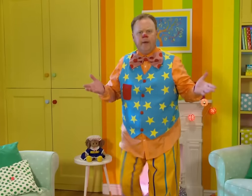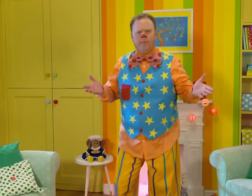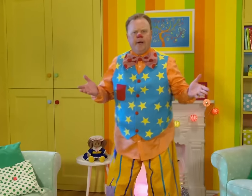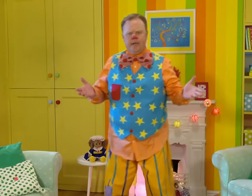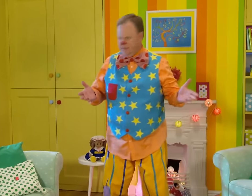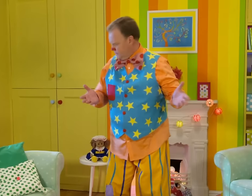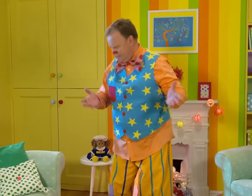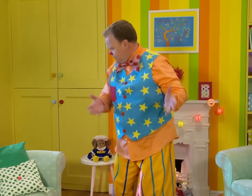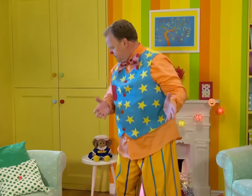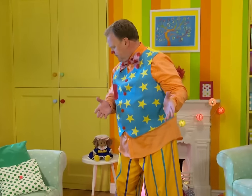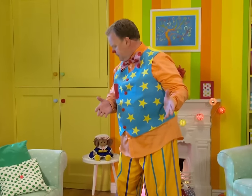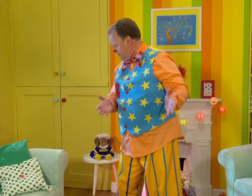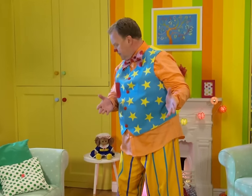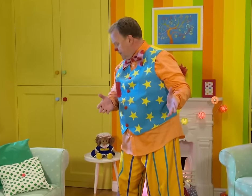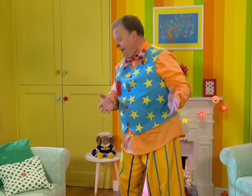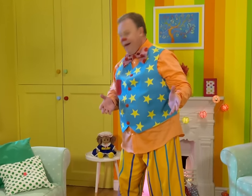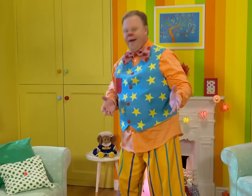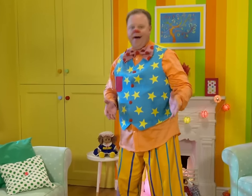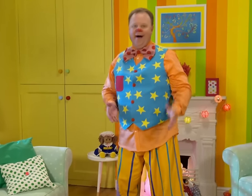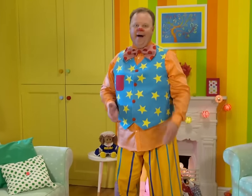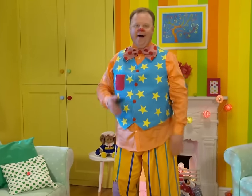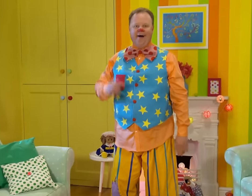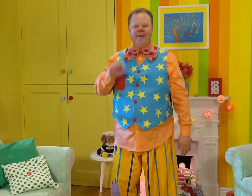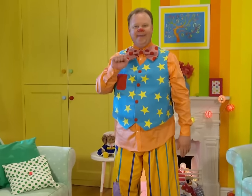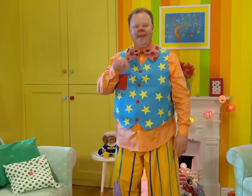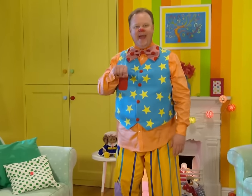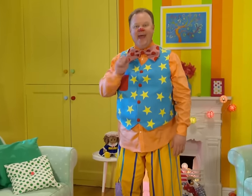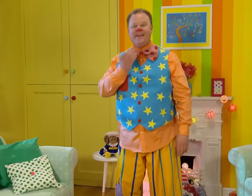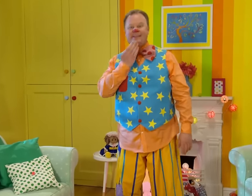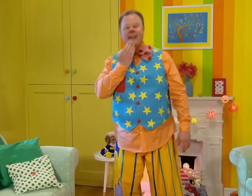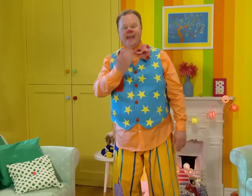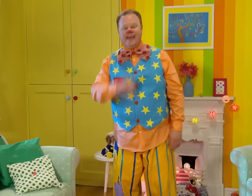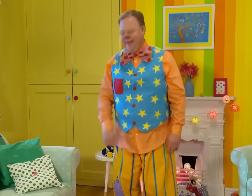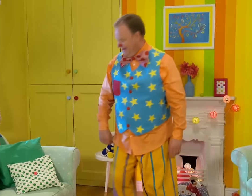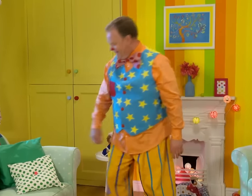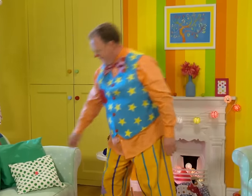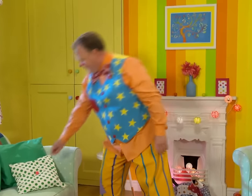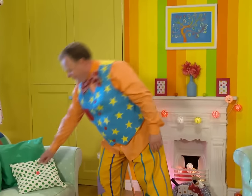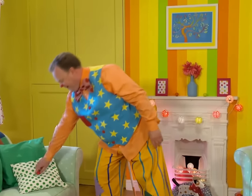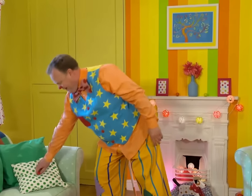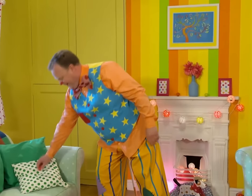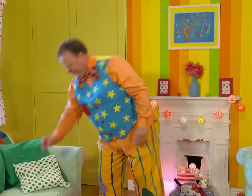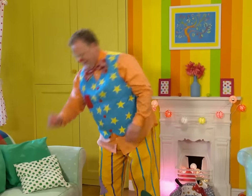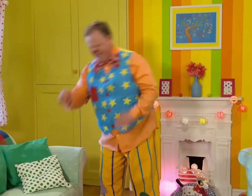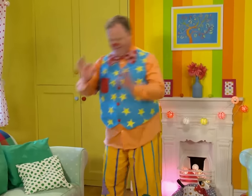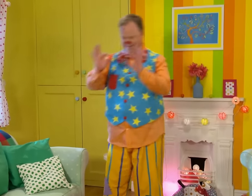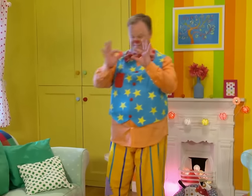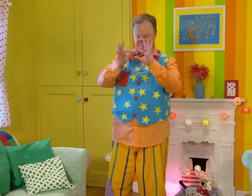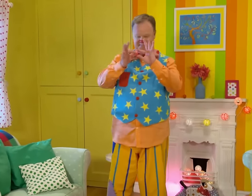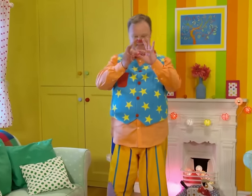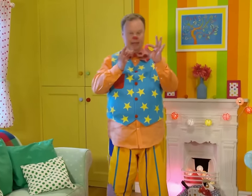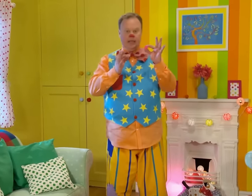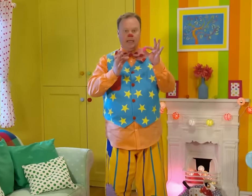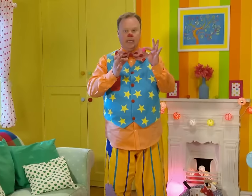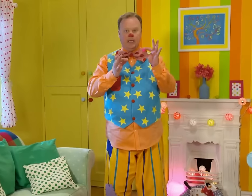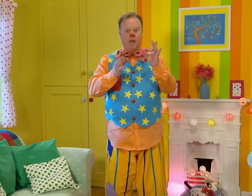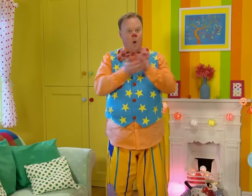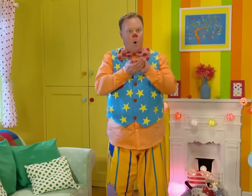What? Your new bouncy ball. Oh, yes, thank you. Woohoo! Hold on tight now,